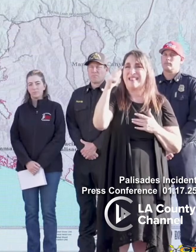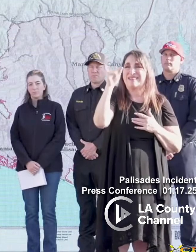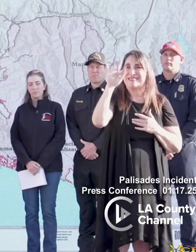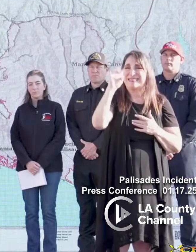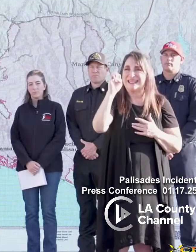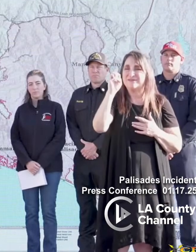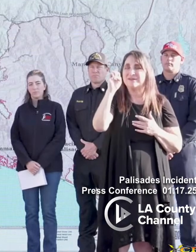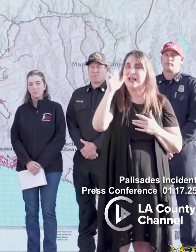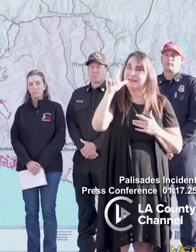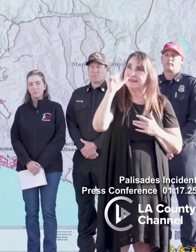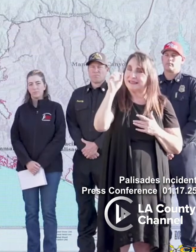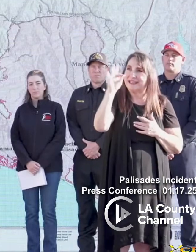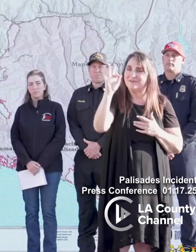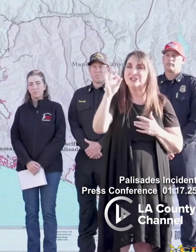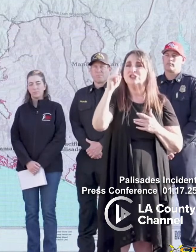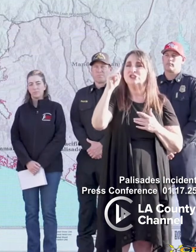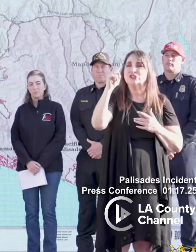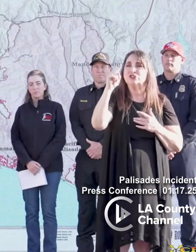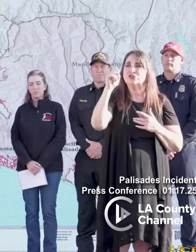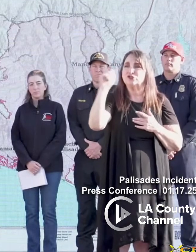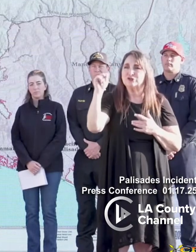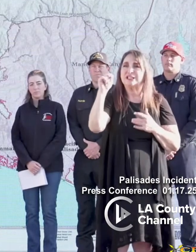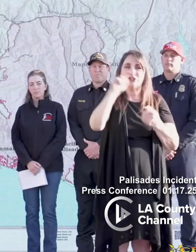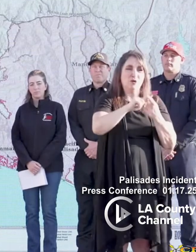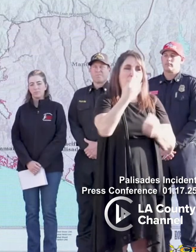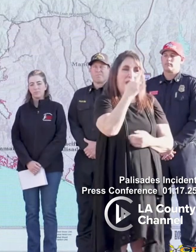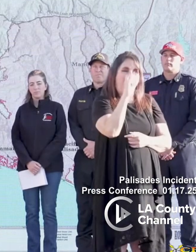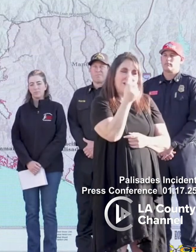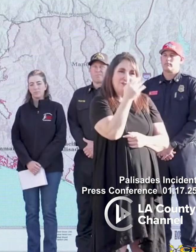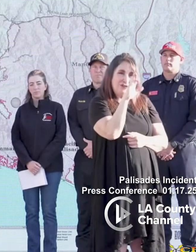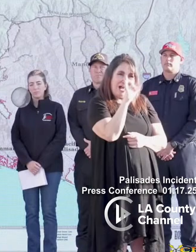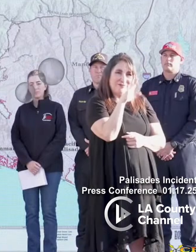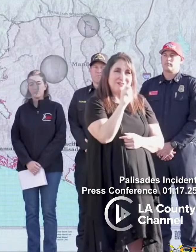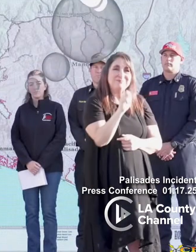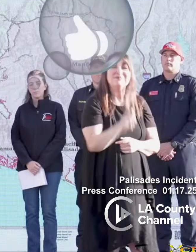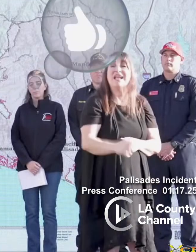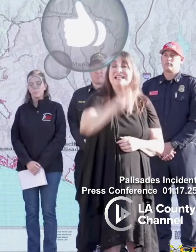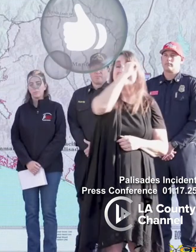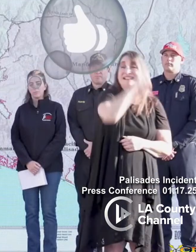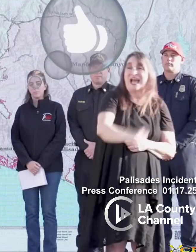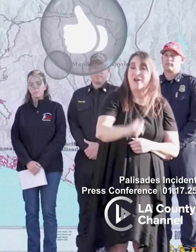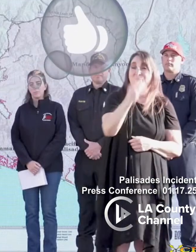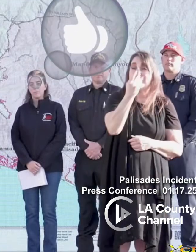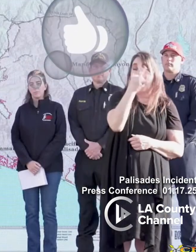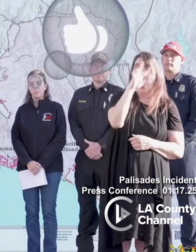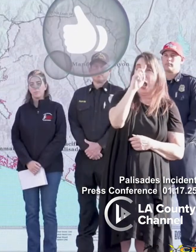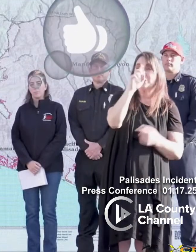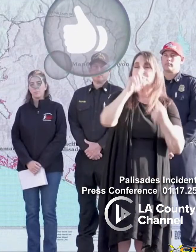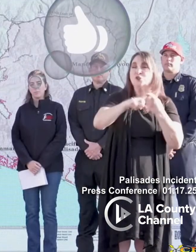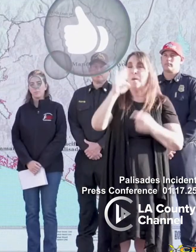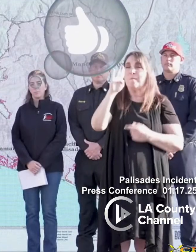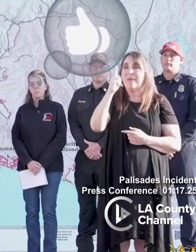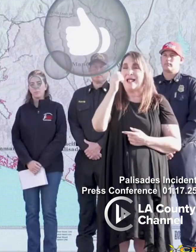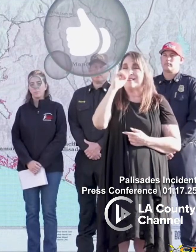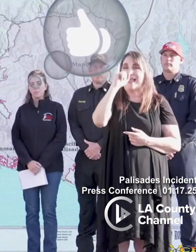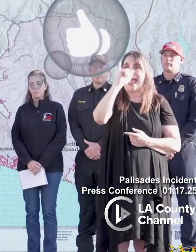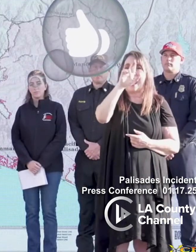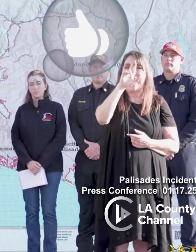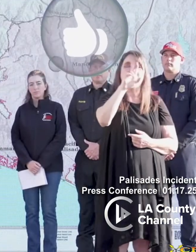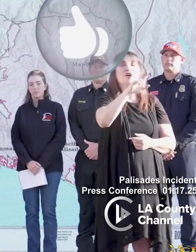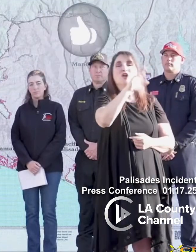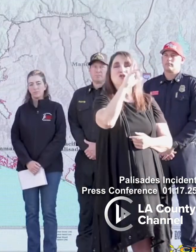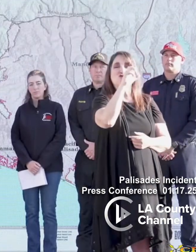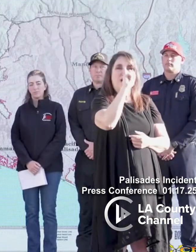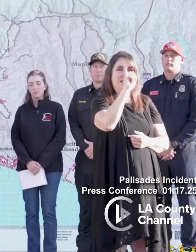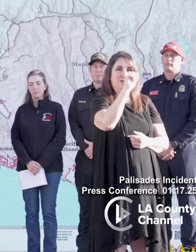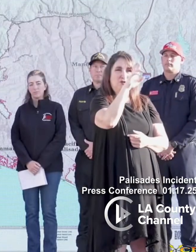Drive. South of Cassiano Road at Mulholland Drive to Bel Air Crest Road at the 405.